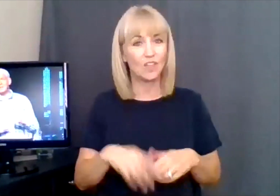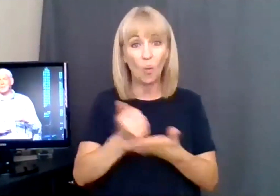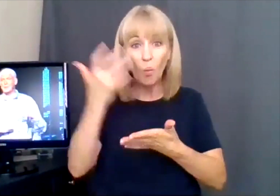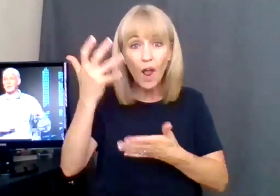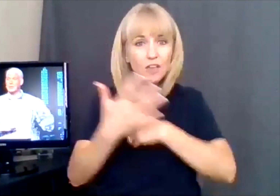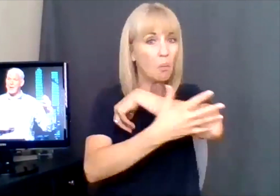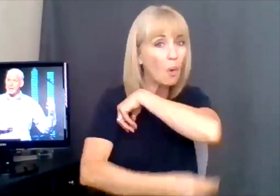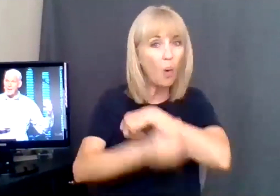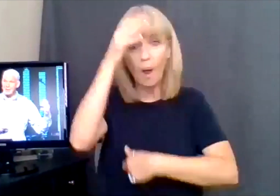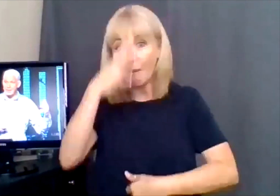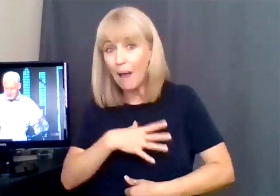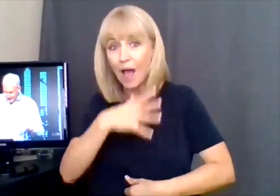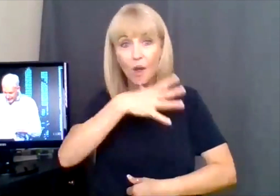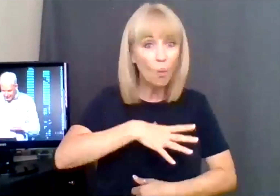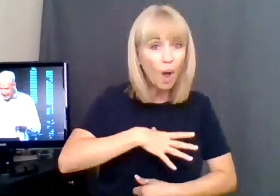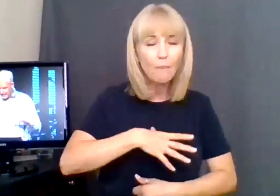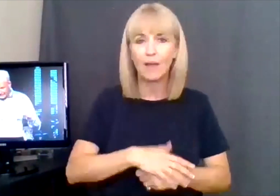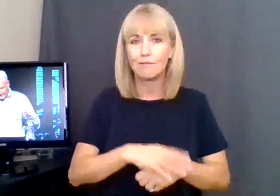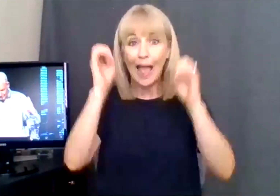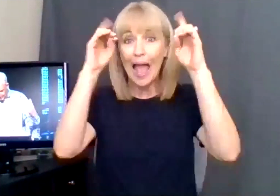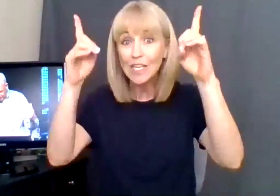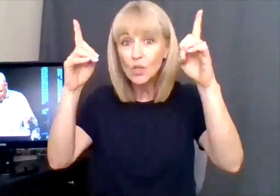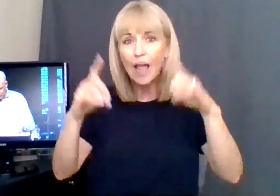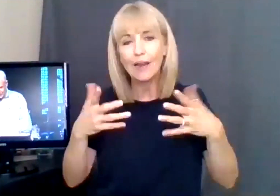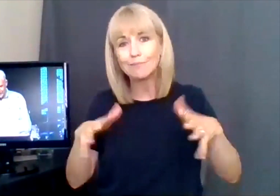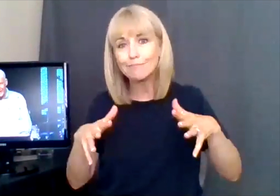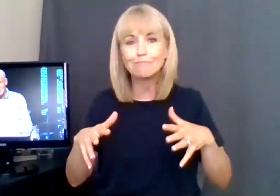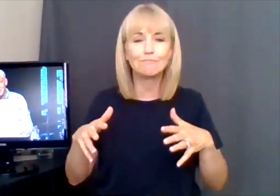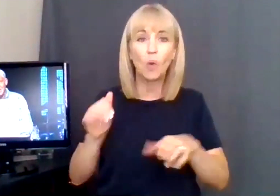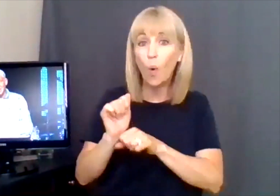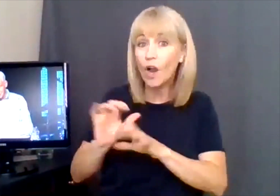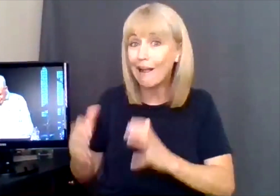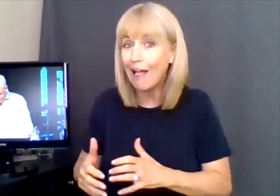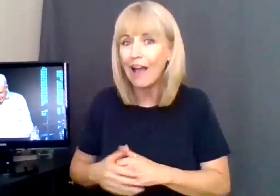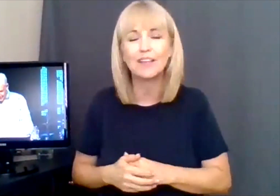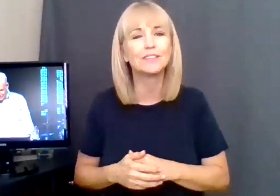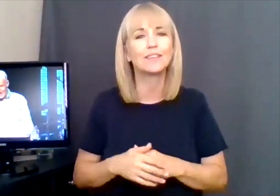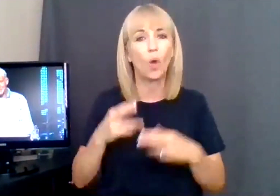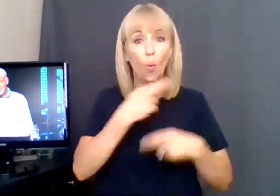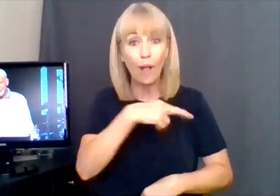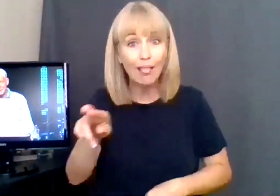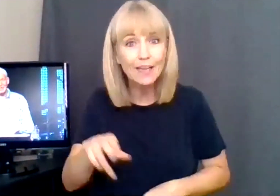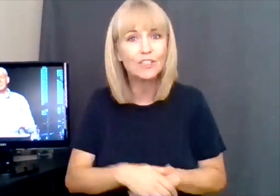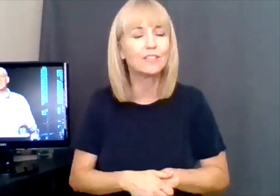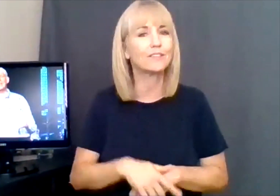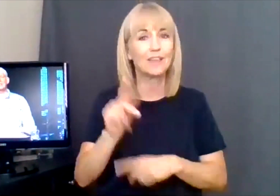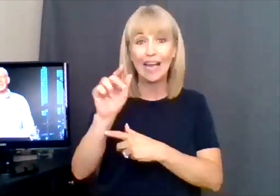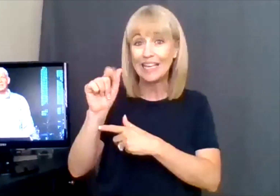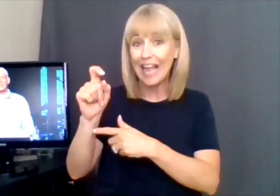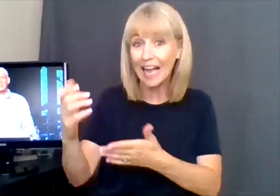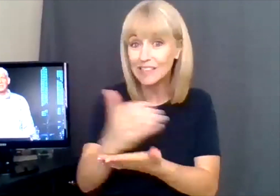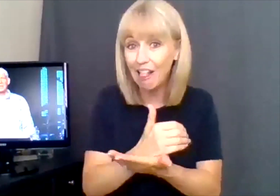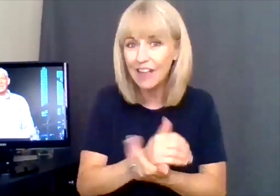He had people from really bad backgrounds. He had educated, and he had people from the working class. He had religious leaders. He had tax collectors. He